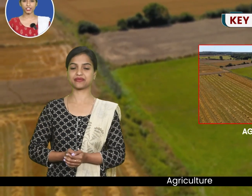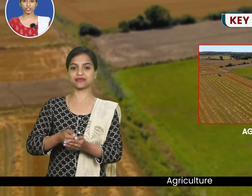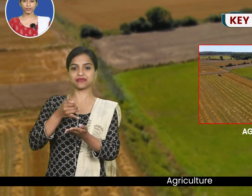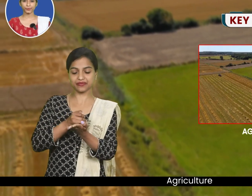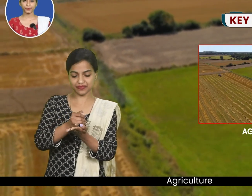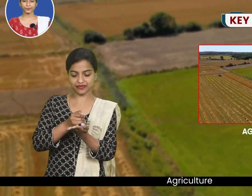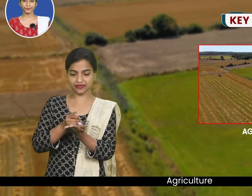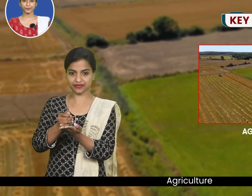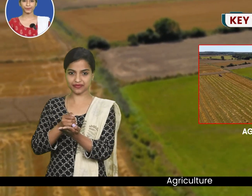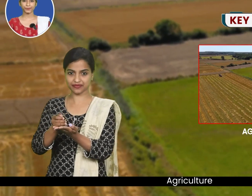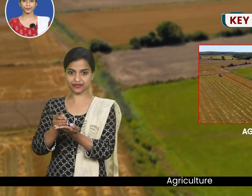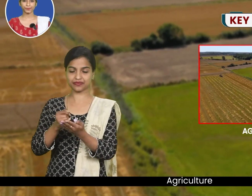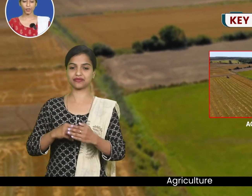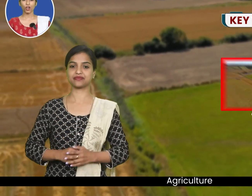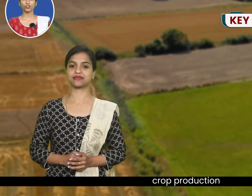agriculture,